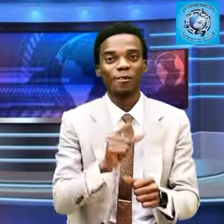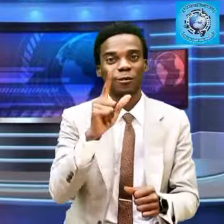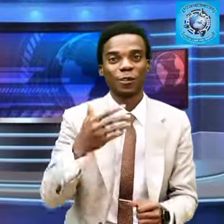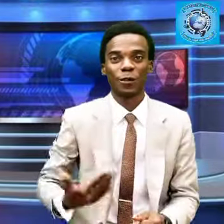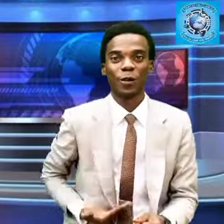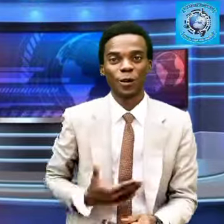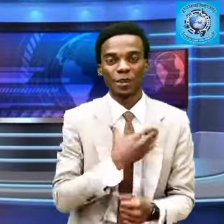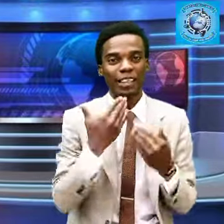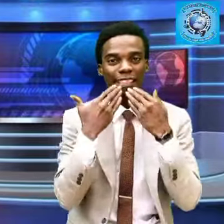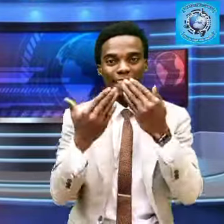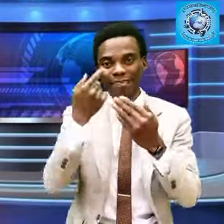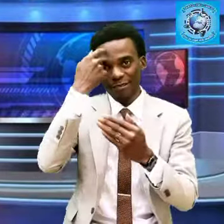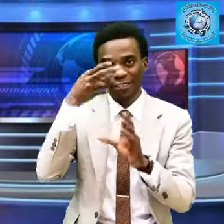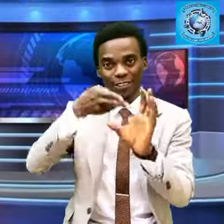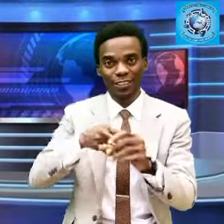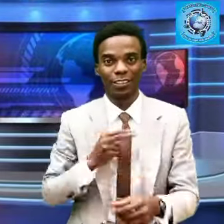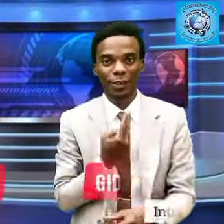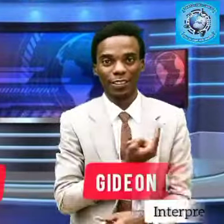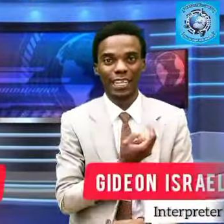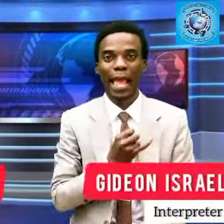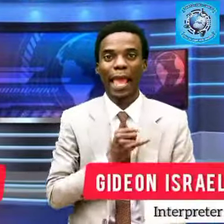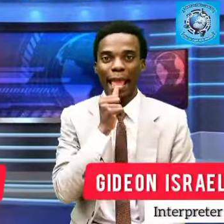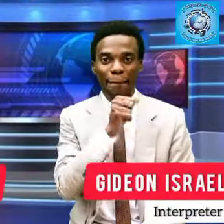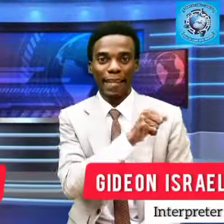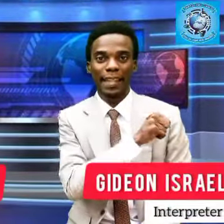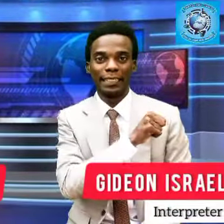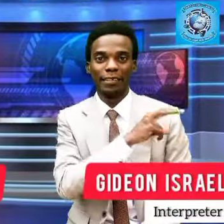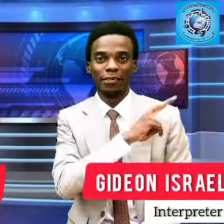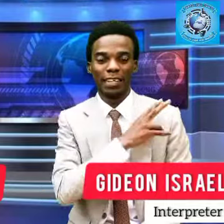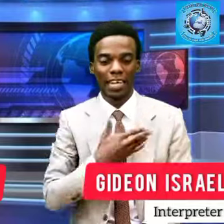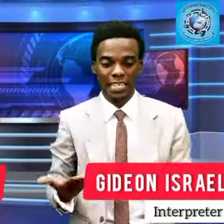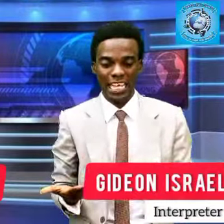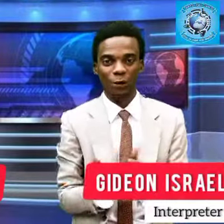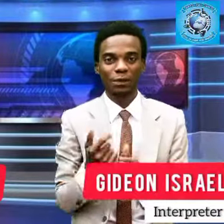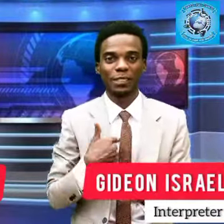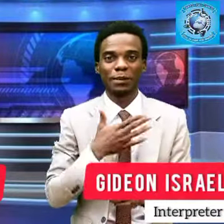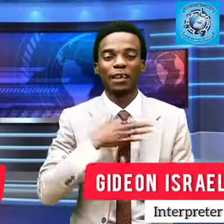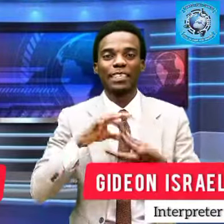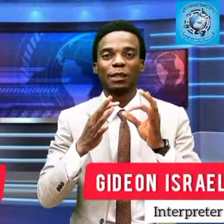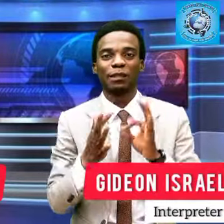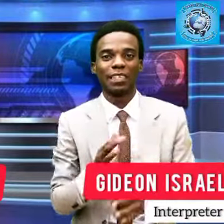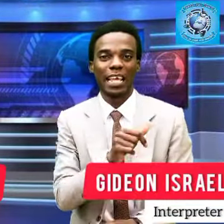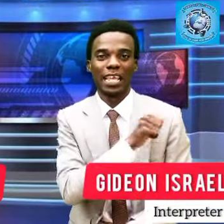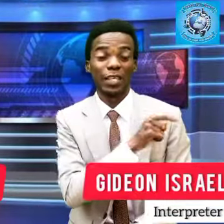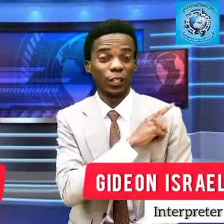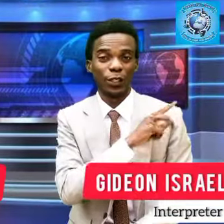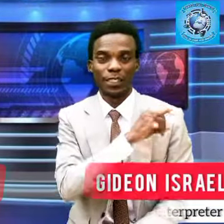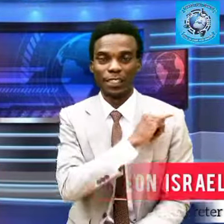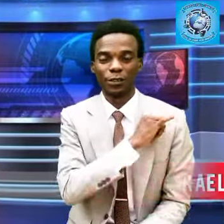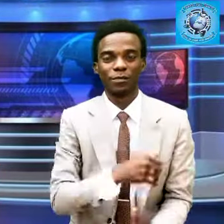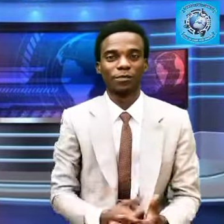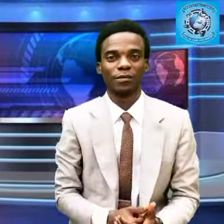Welcome and thank you for joining us. I am Alatishe Victoria, and here with me is my interpreter Gideon Israel. This is the